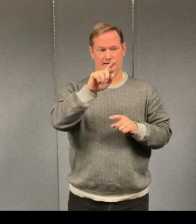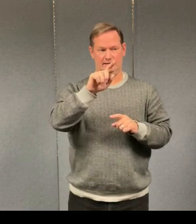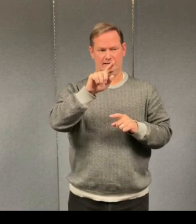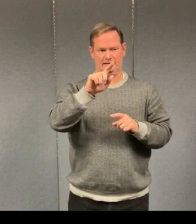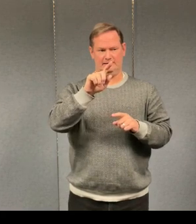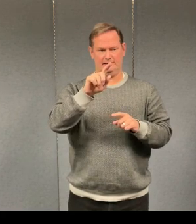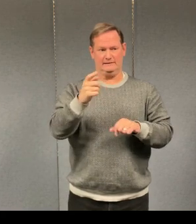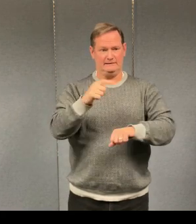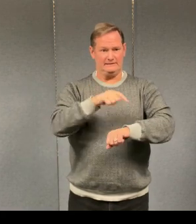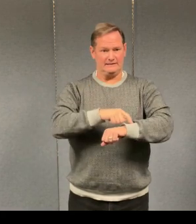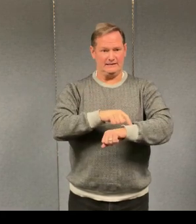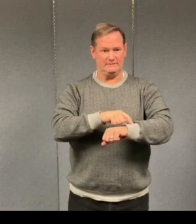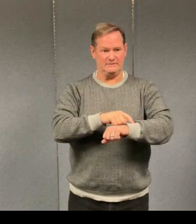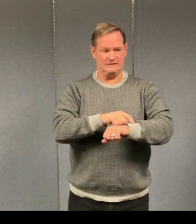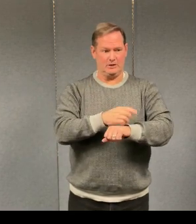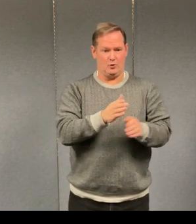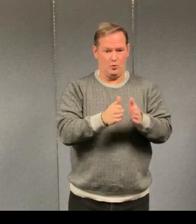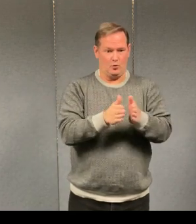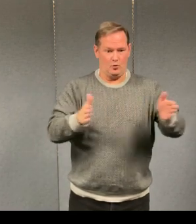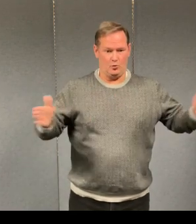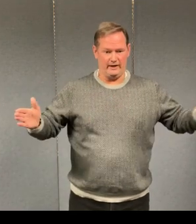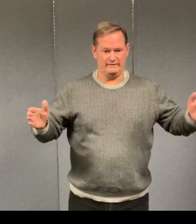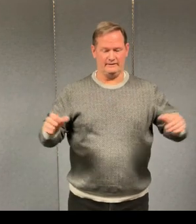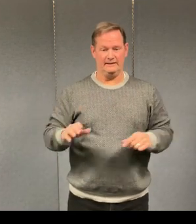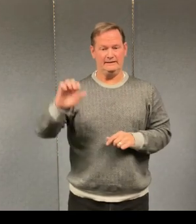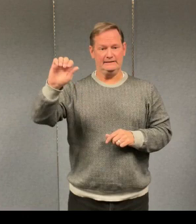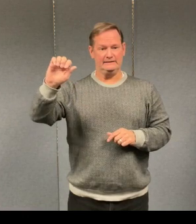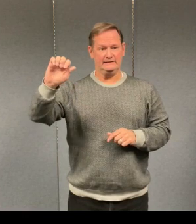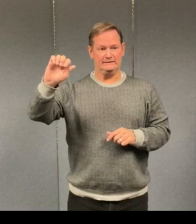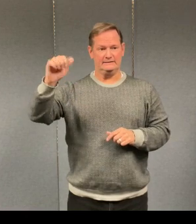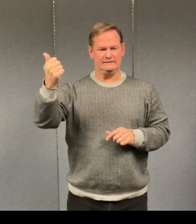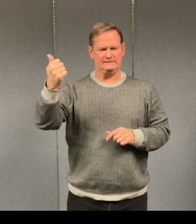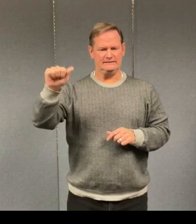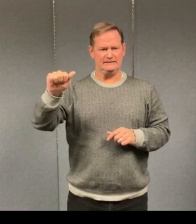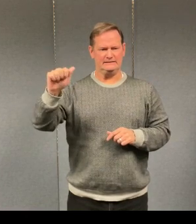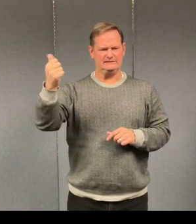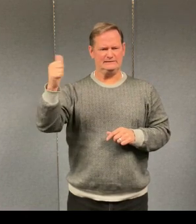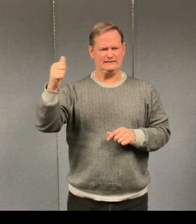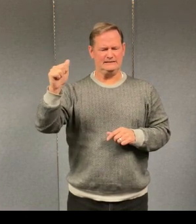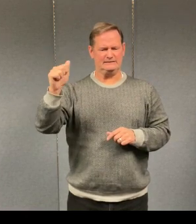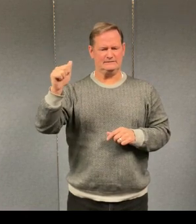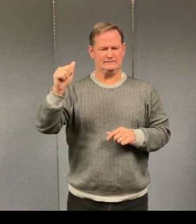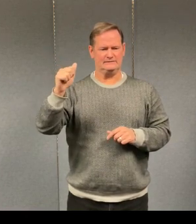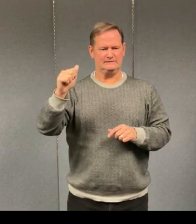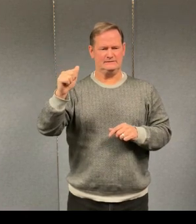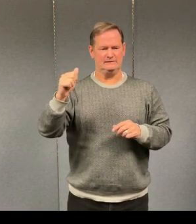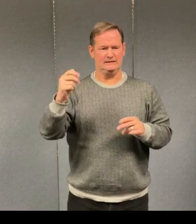right. 10 times 8 equals 80 square feet. But, like I